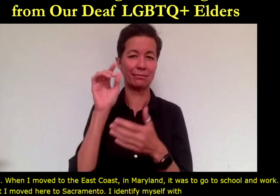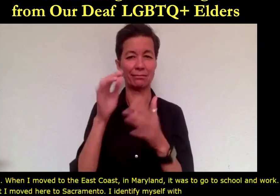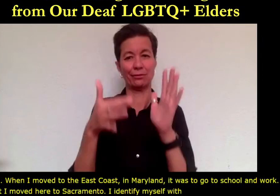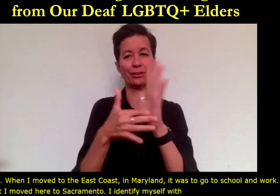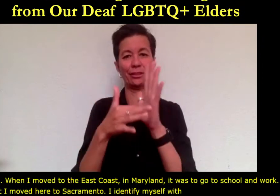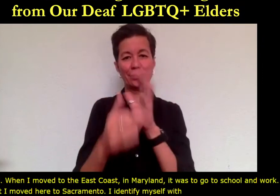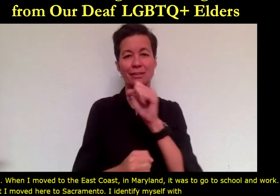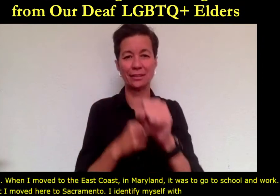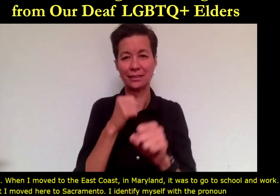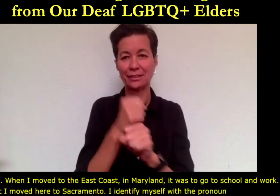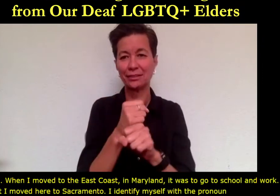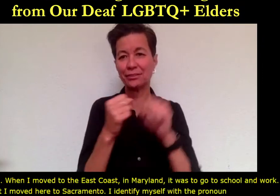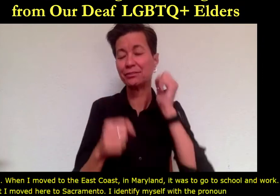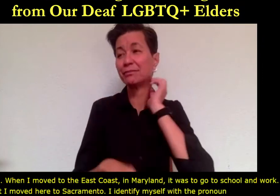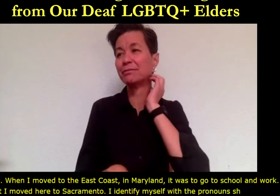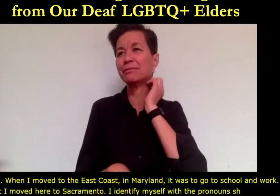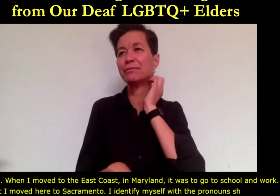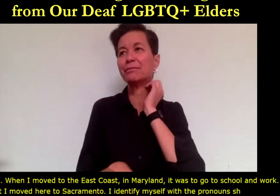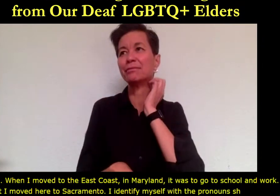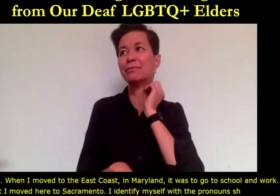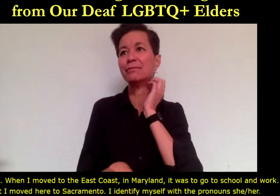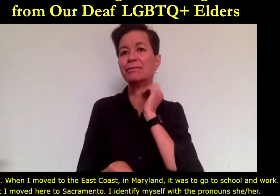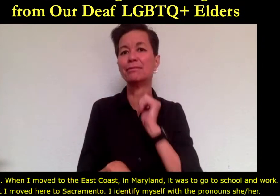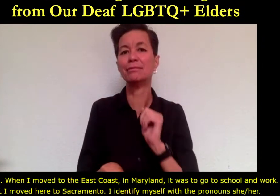during my time at gallaudet during my junior year